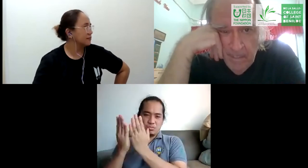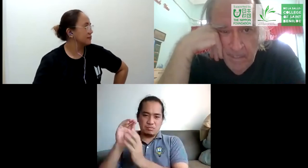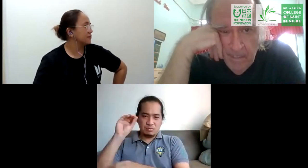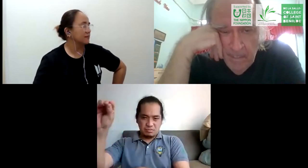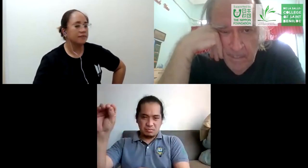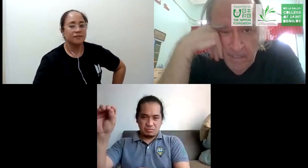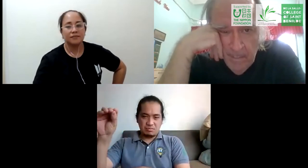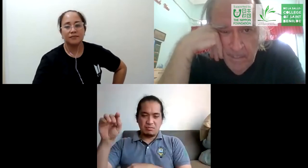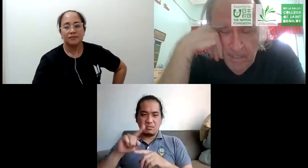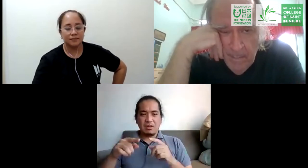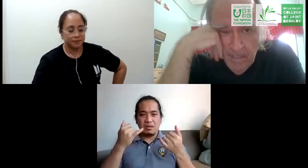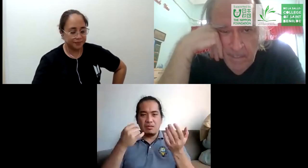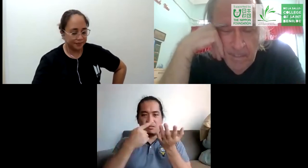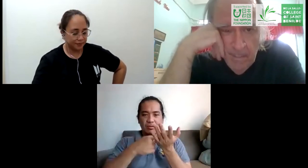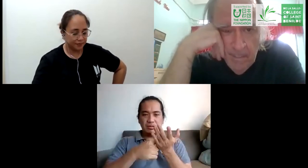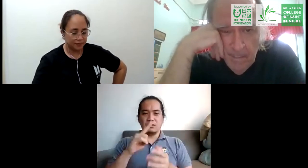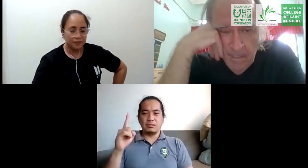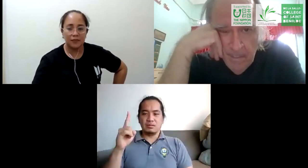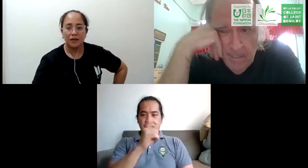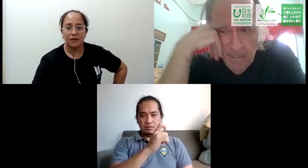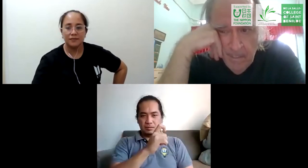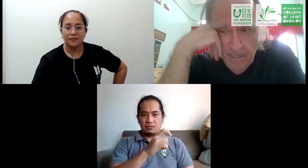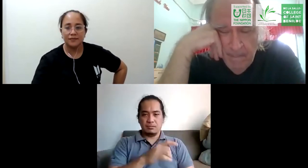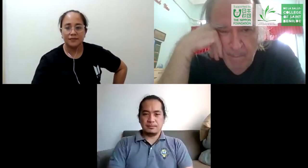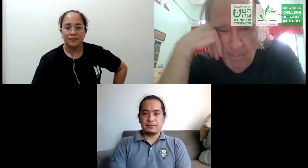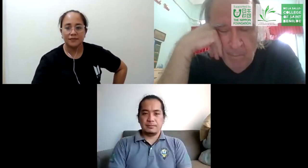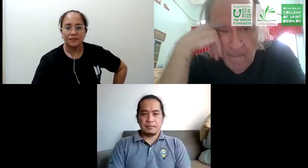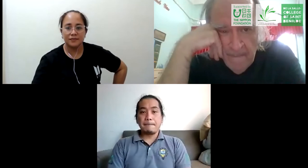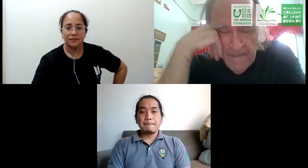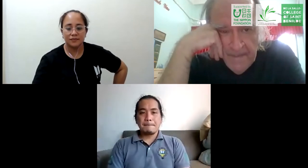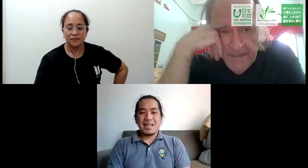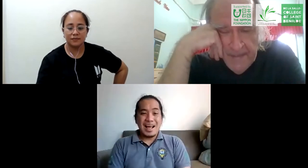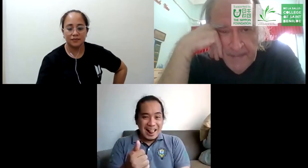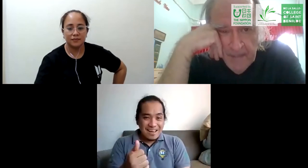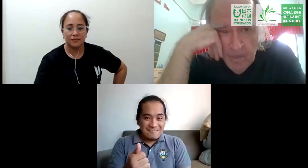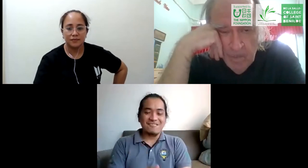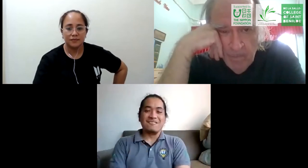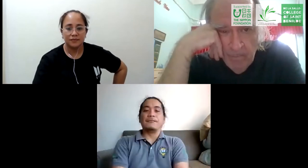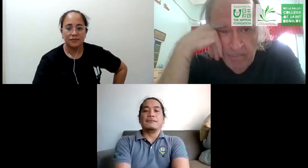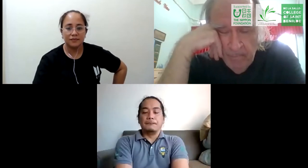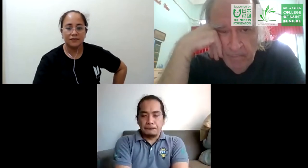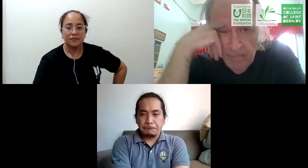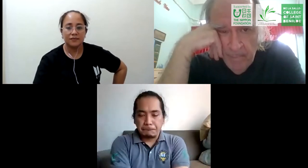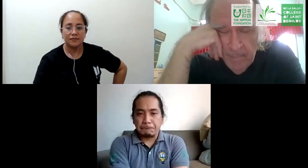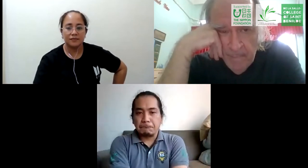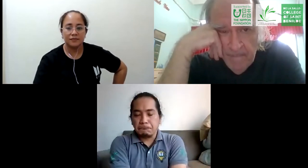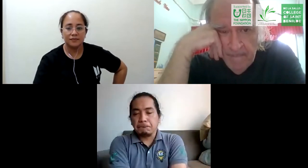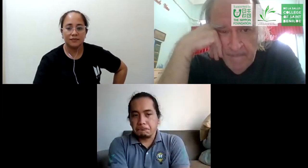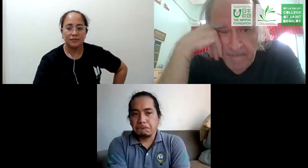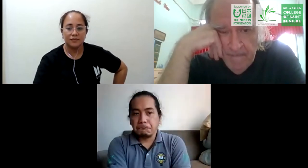I guess also depending on if we're going to choose that as the actual sign, there's a lot of variation for